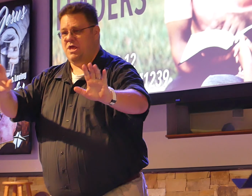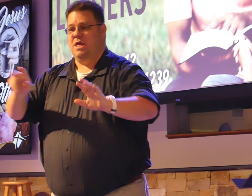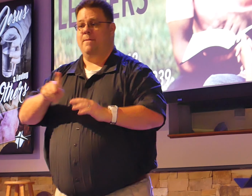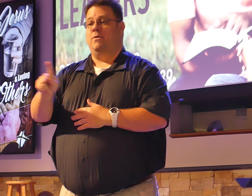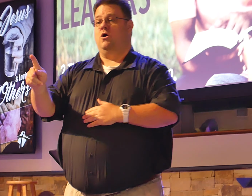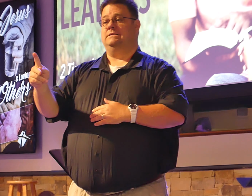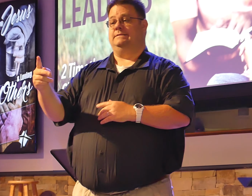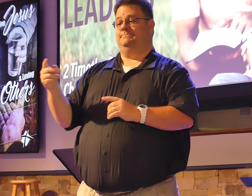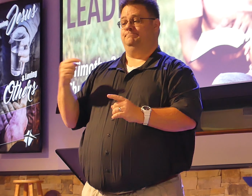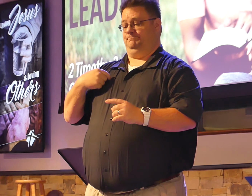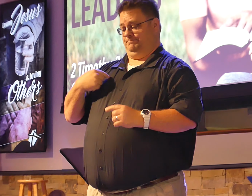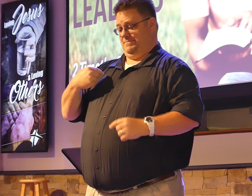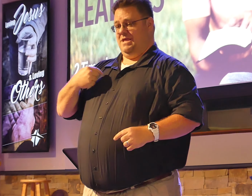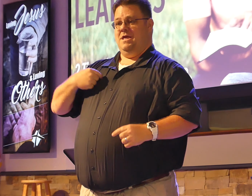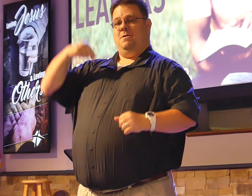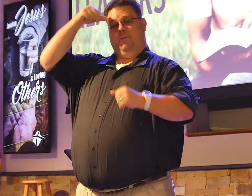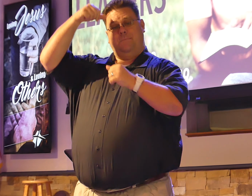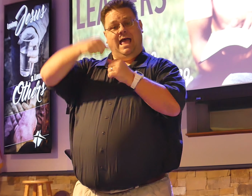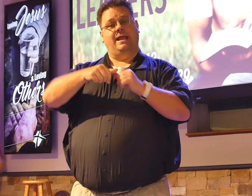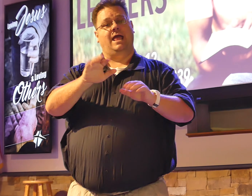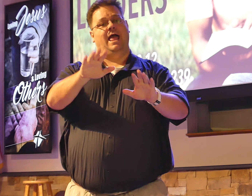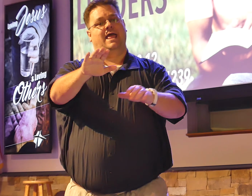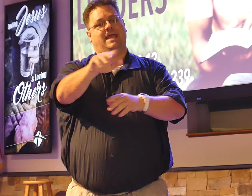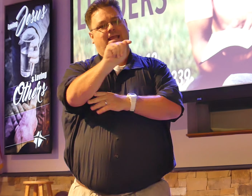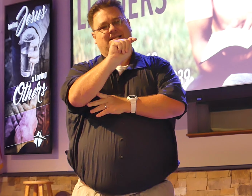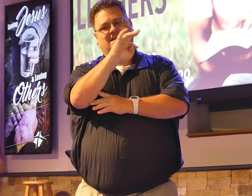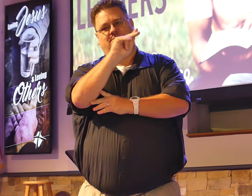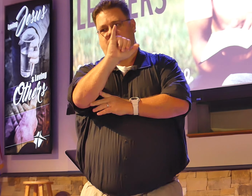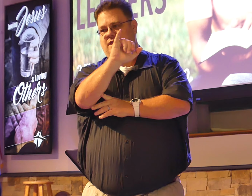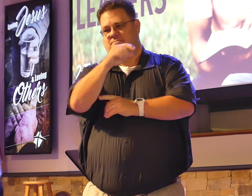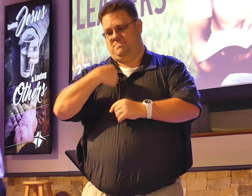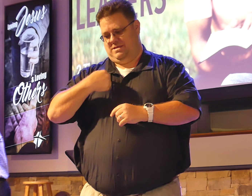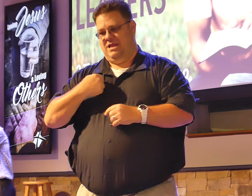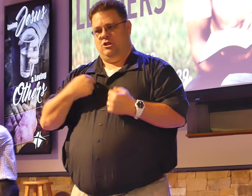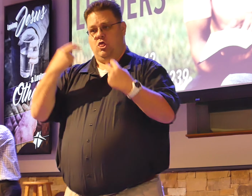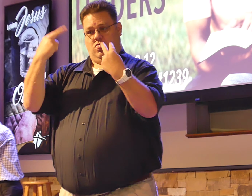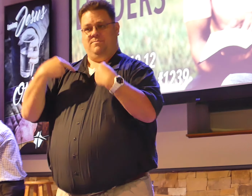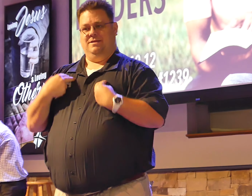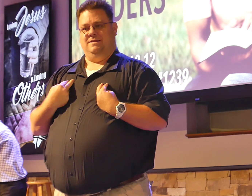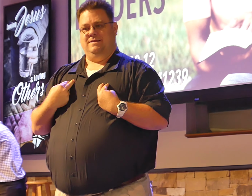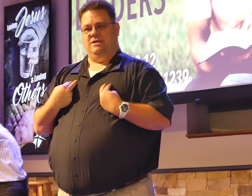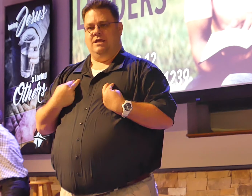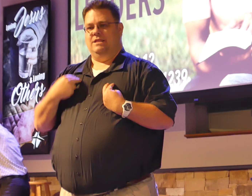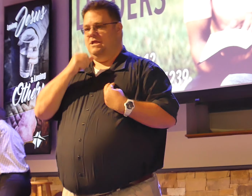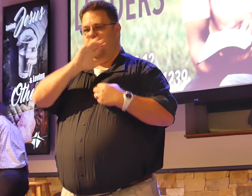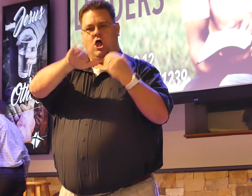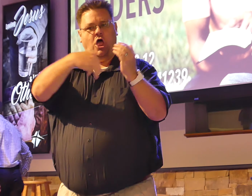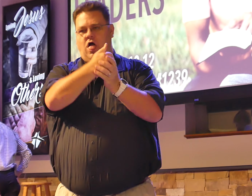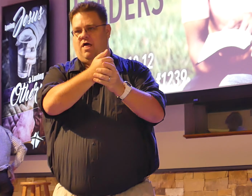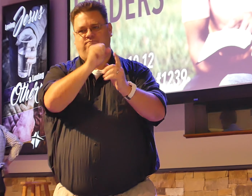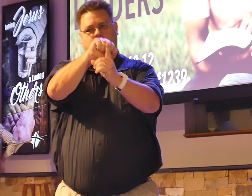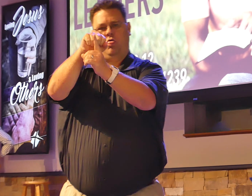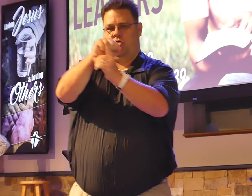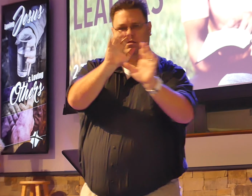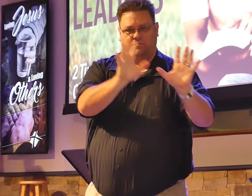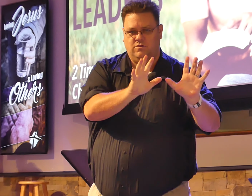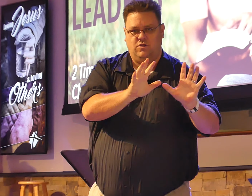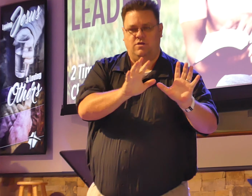about his own life. And the fact that, hey, they're not all scammers, in other words. Look at me, Timothy. And Timothy was like Paul's